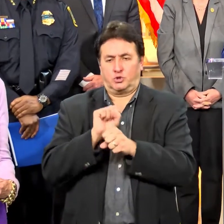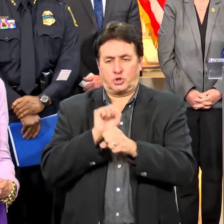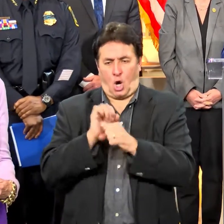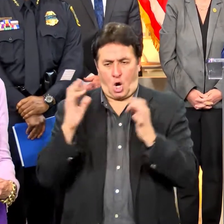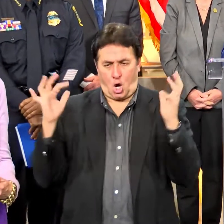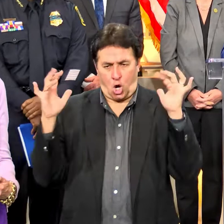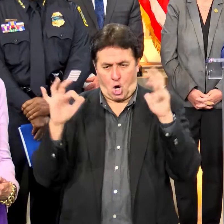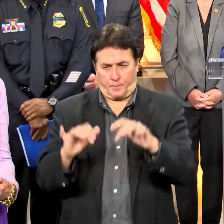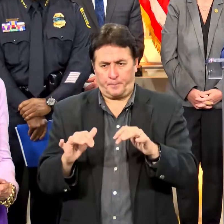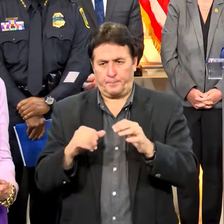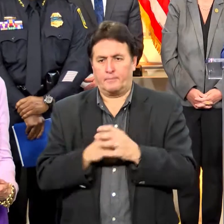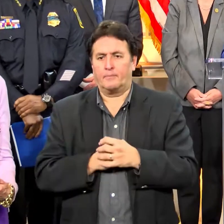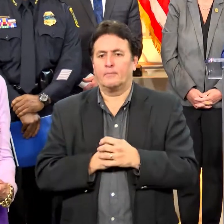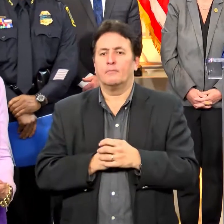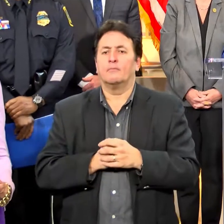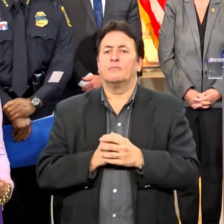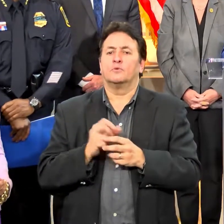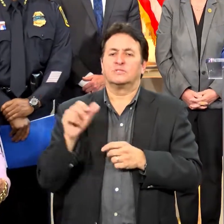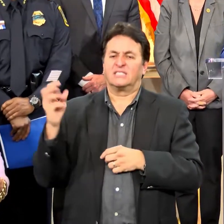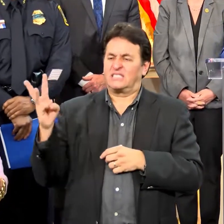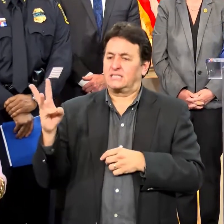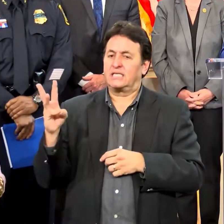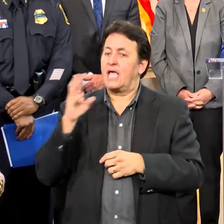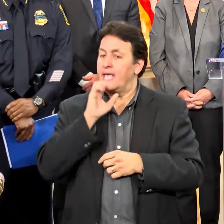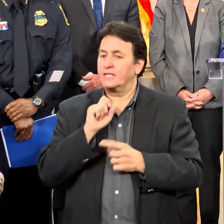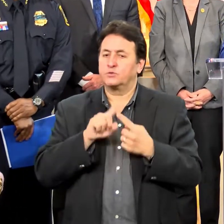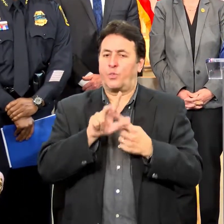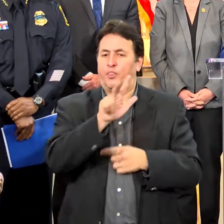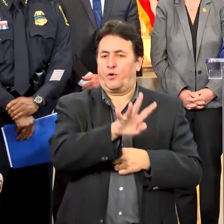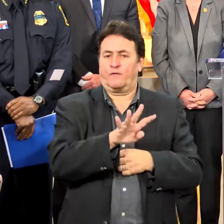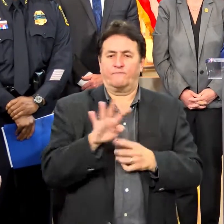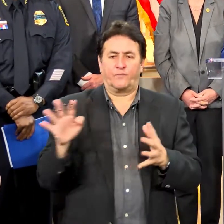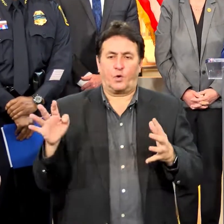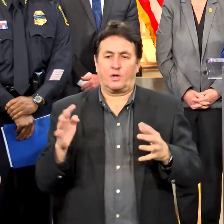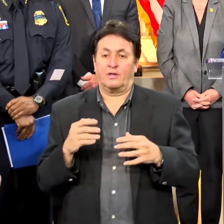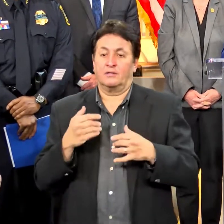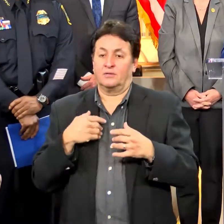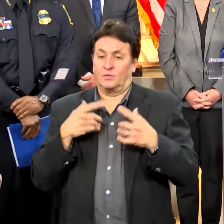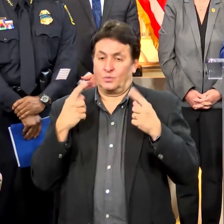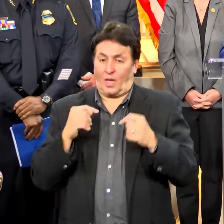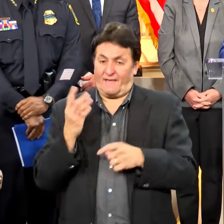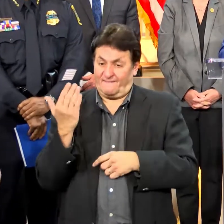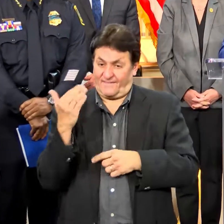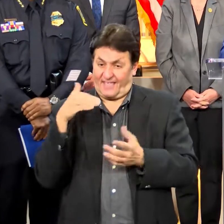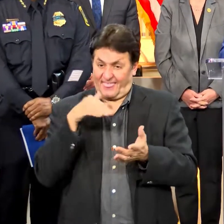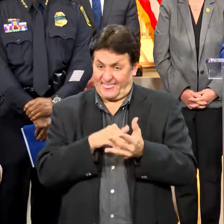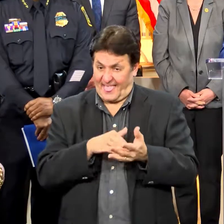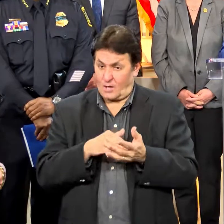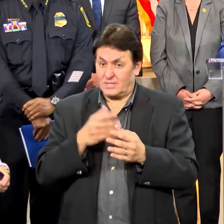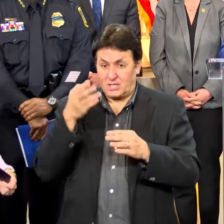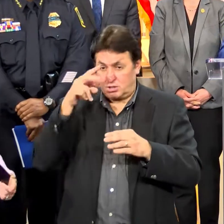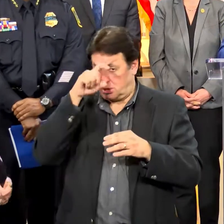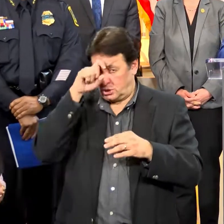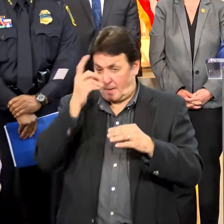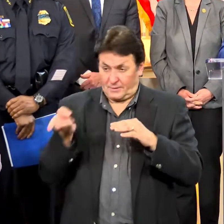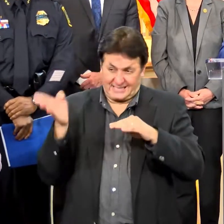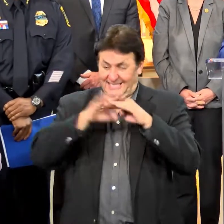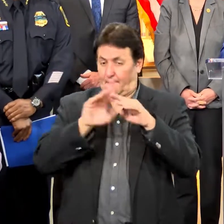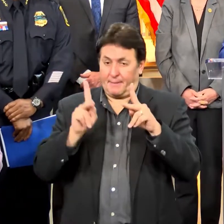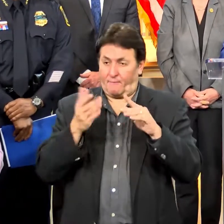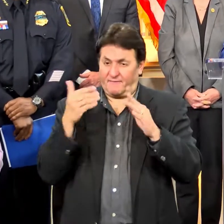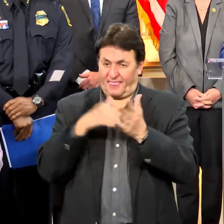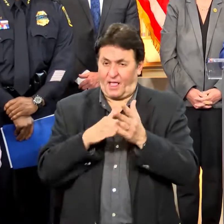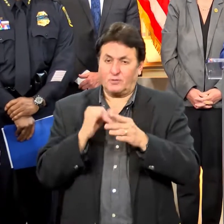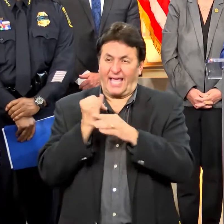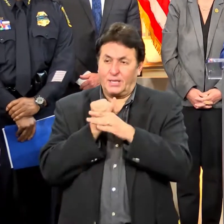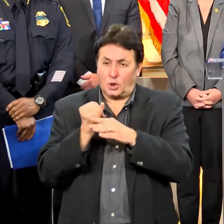24, with a stretch goal of 15,000 for this coming summer. That's a part that